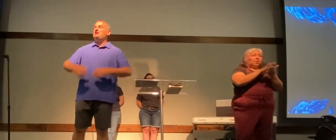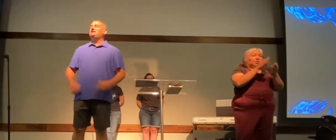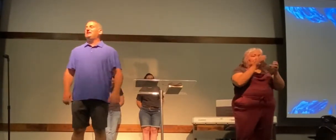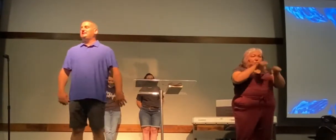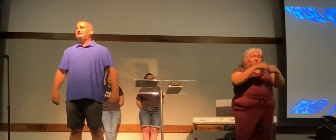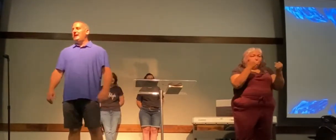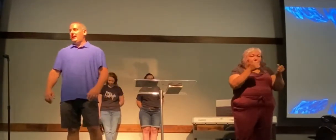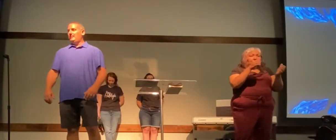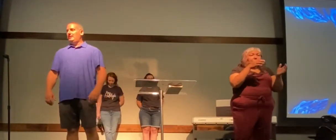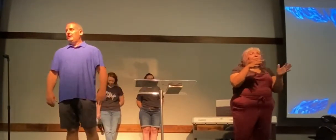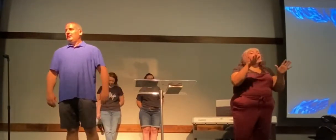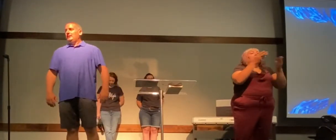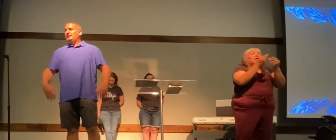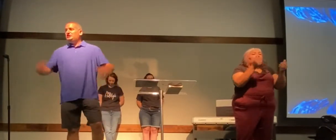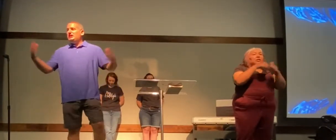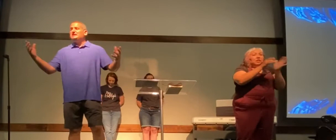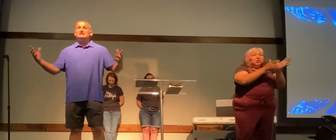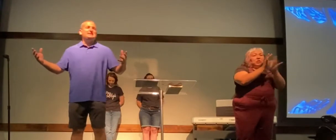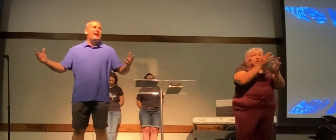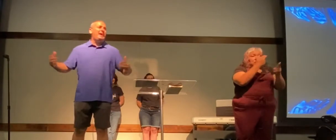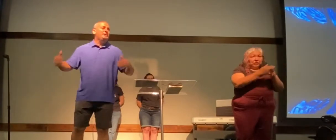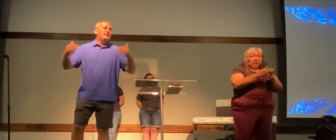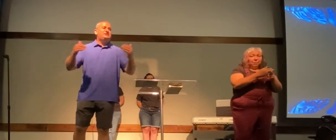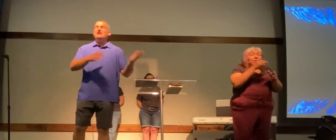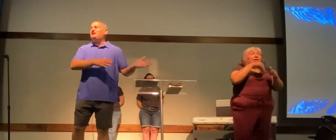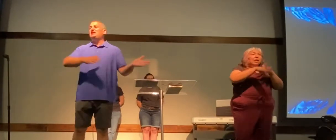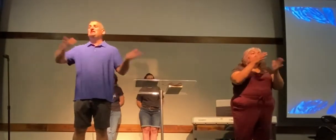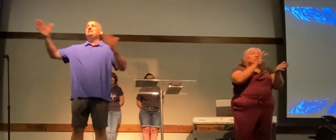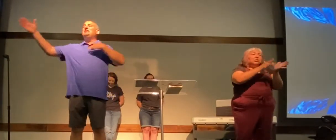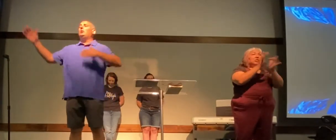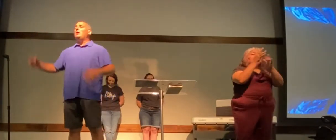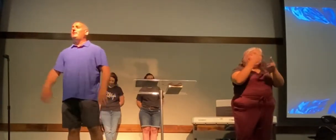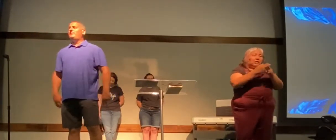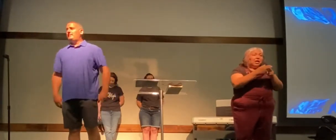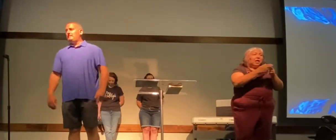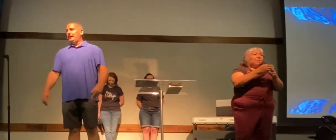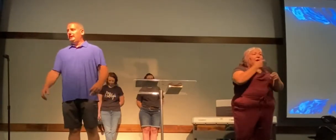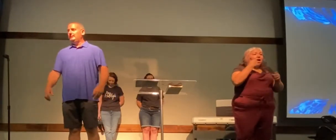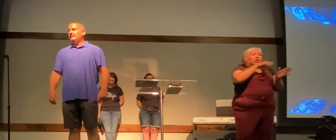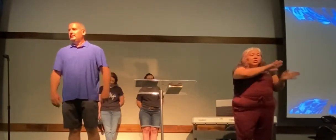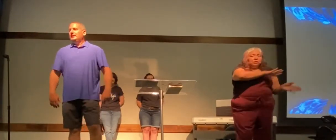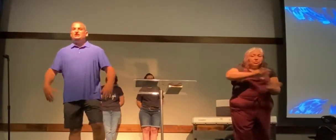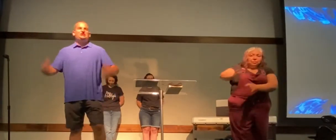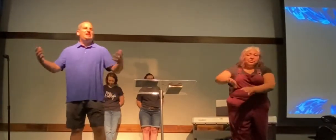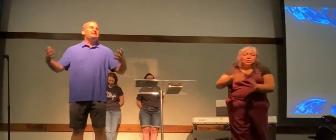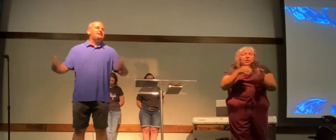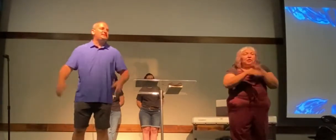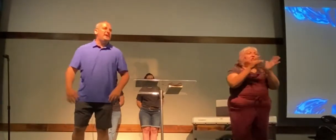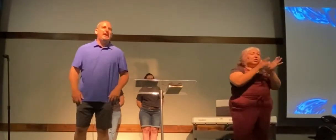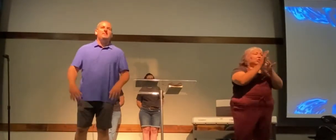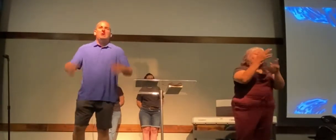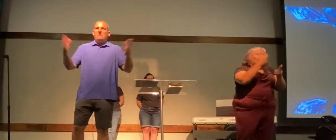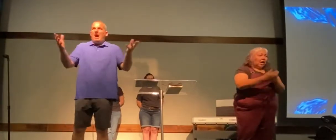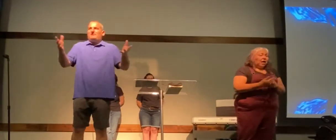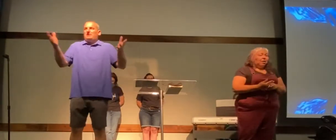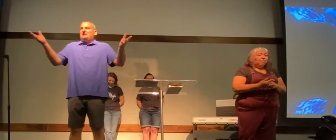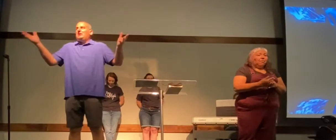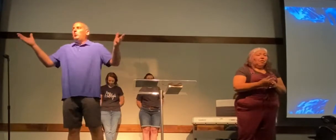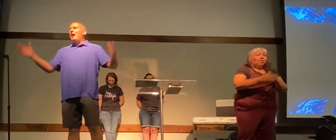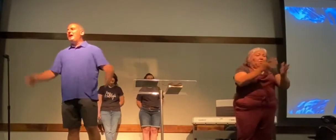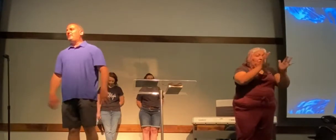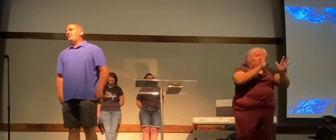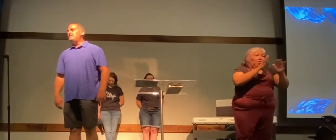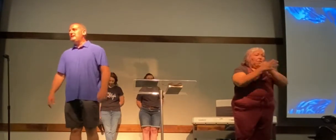in Jesus' name. In Jesus' name, addictions, get away from me. In Jesus' name, poverty,